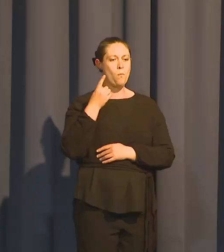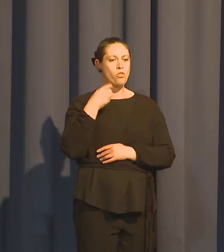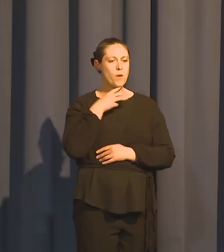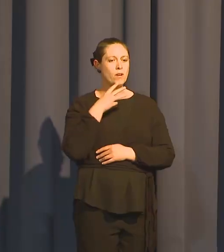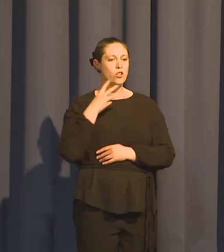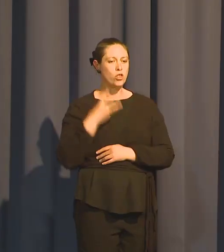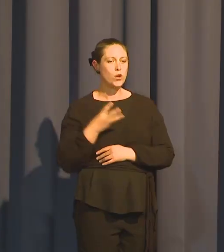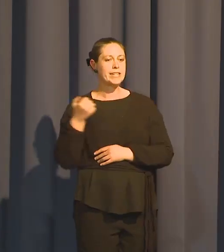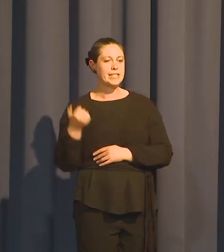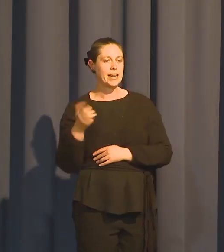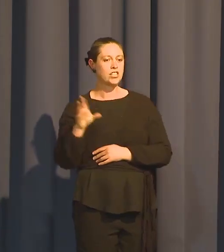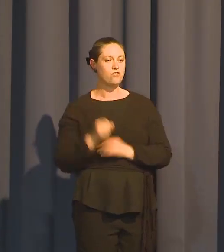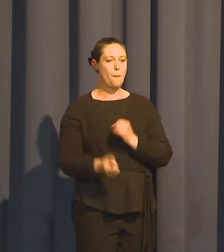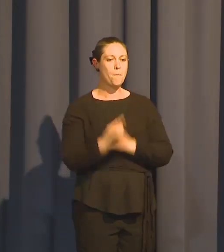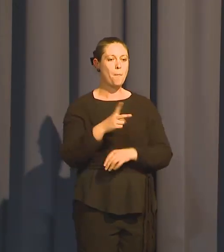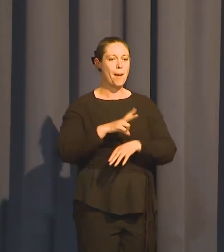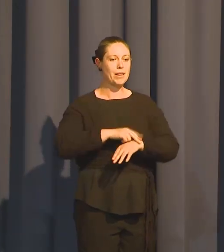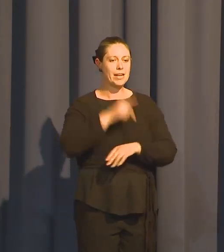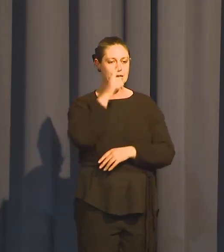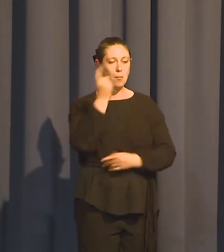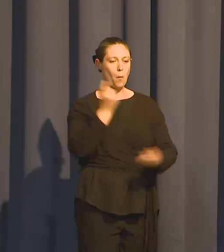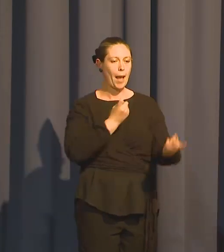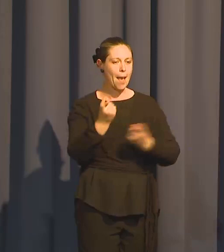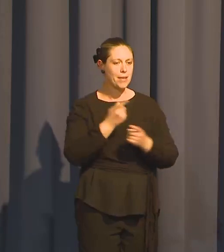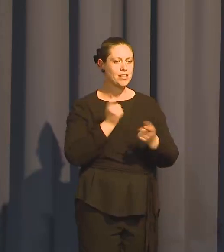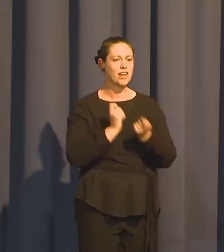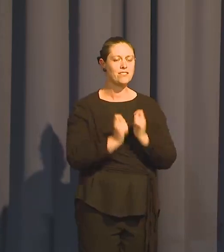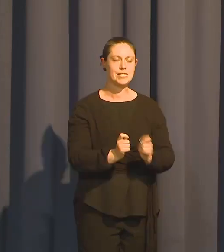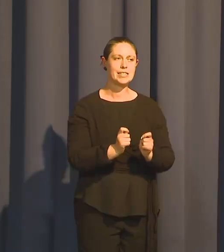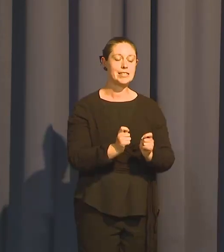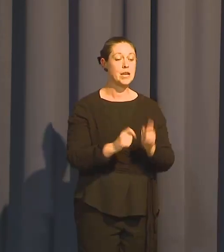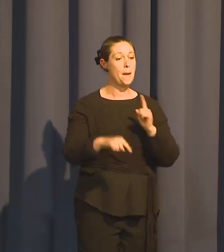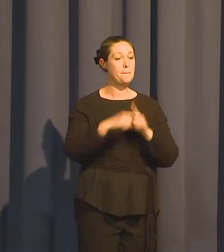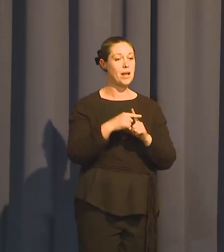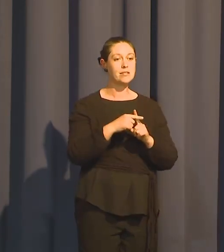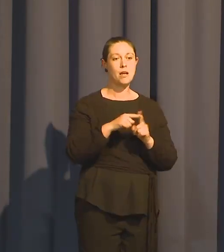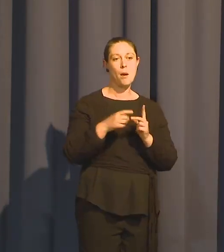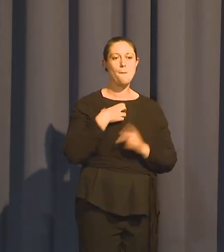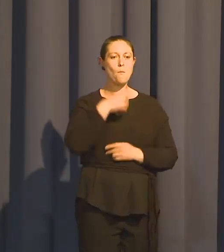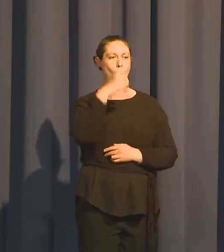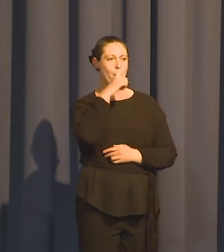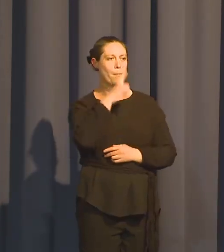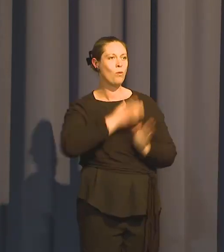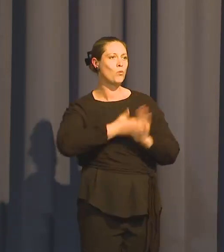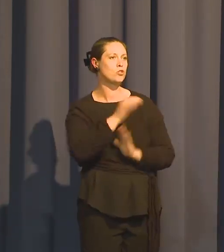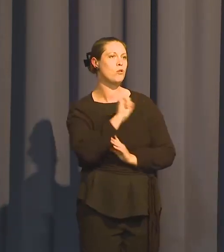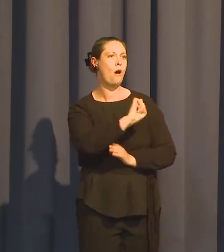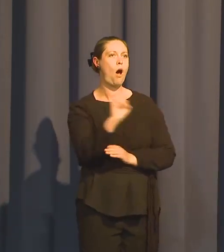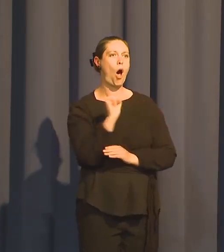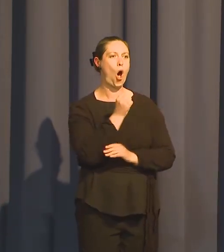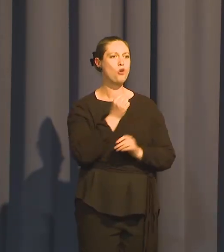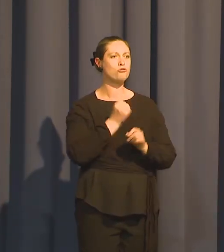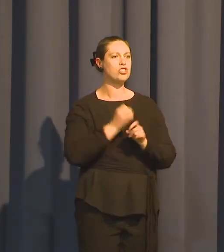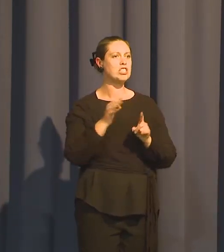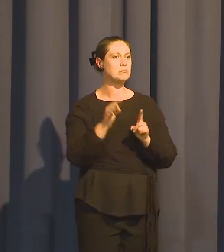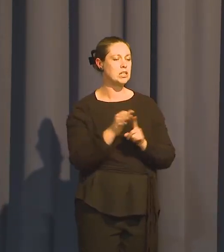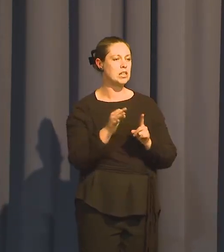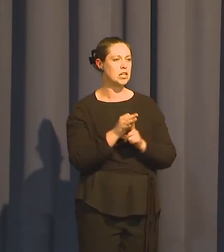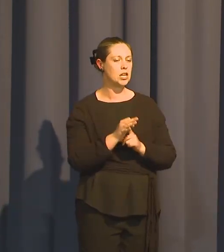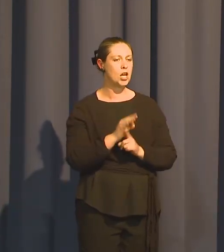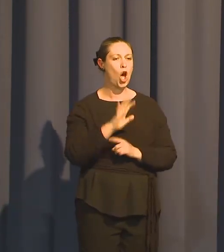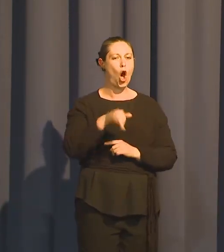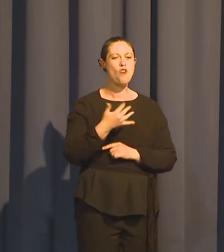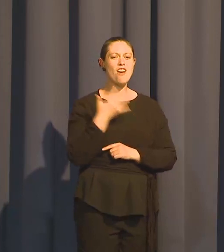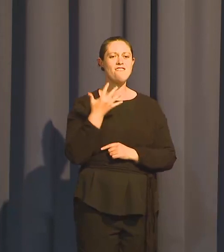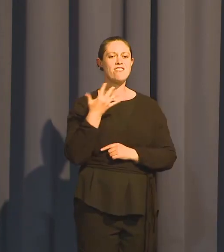a further 186 from GP practices. So the total was over 1,500, which is